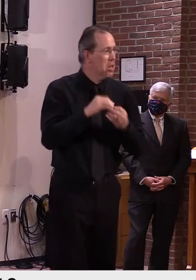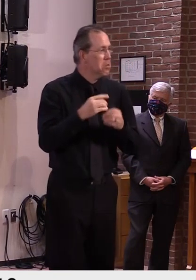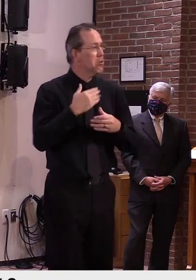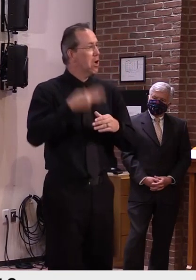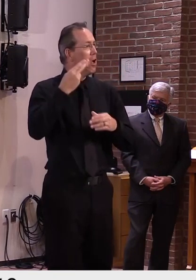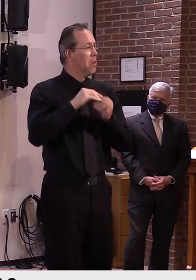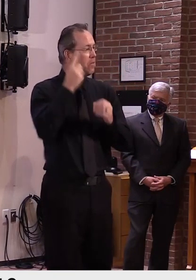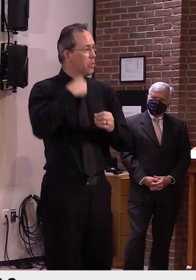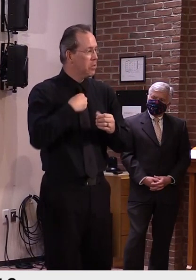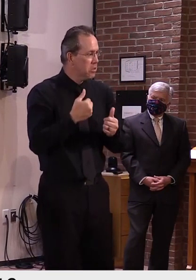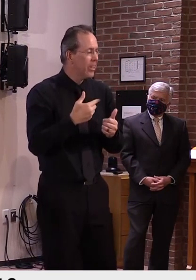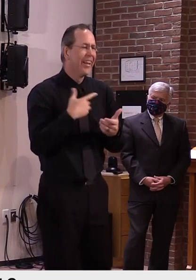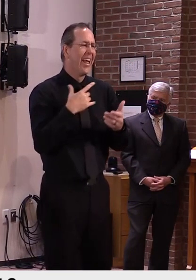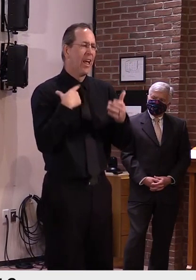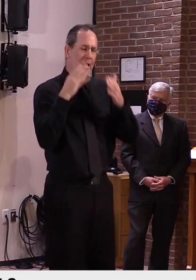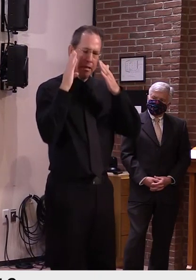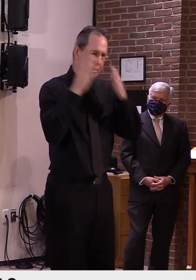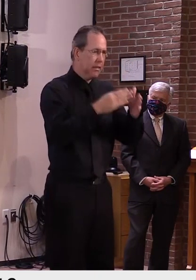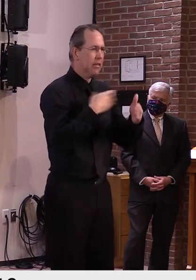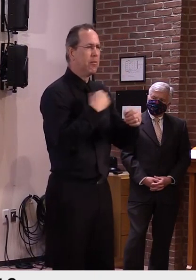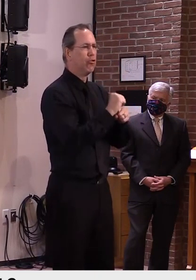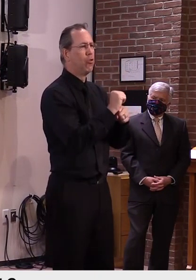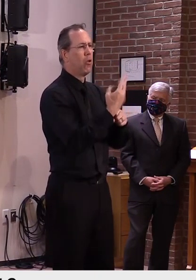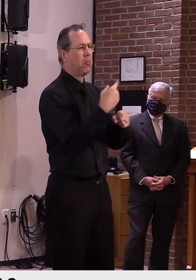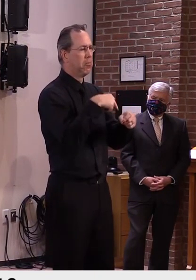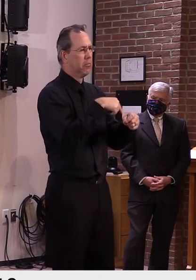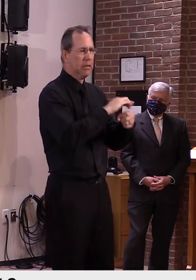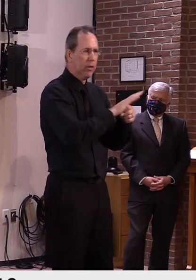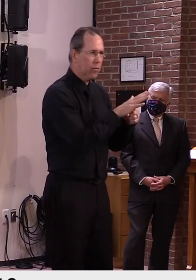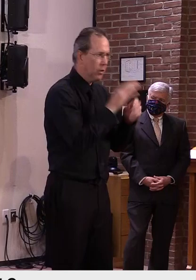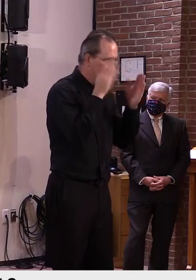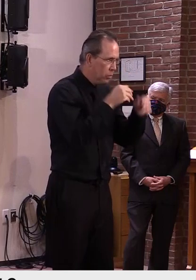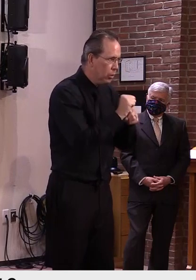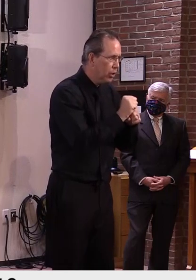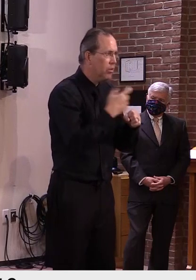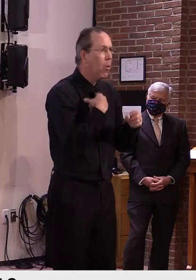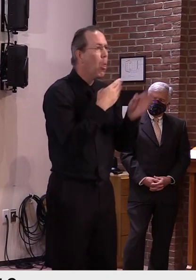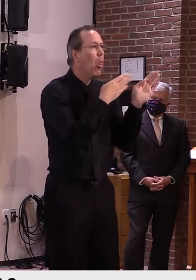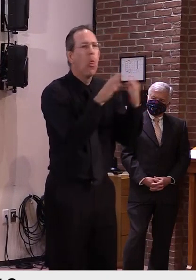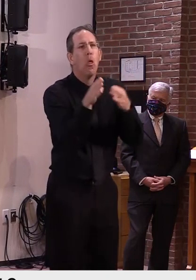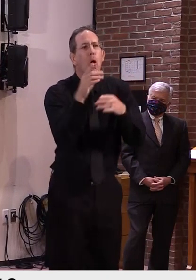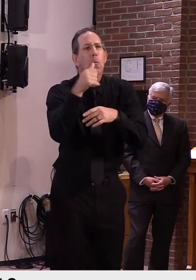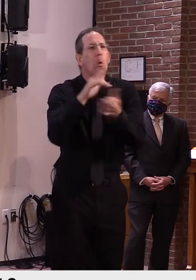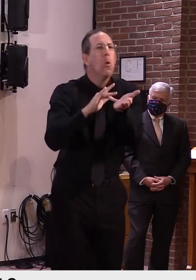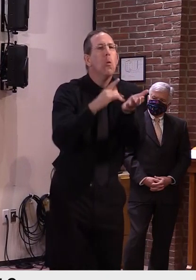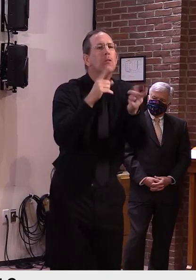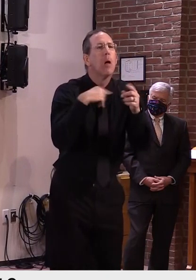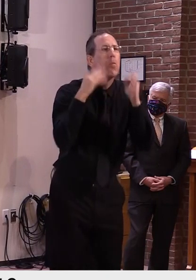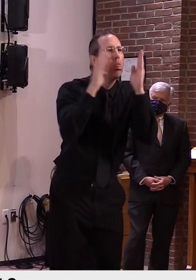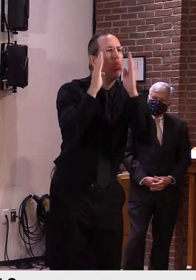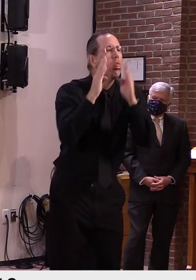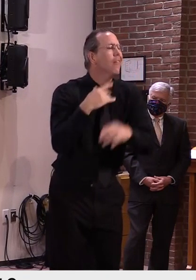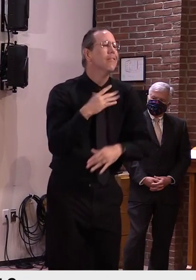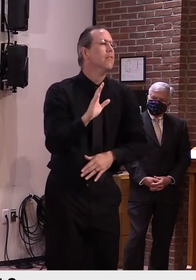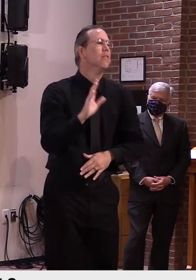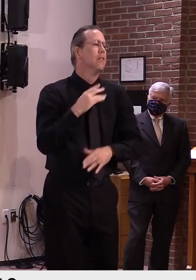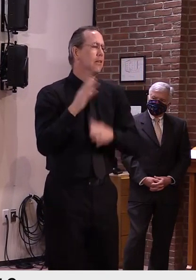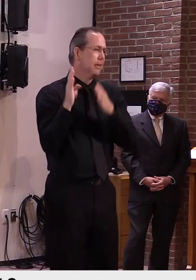you're doing it for the right reasons, not following polls. And that's what I've done throughout my political life, and I'll continue to do